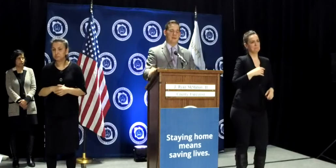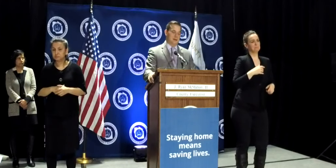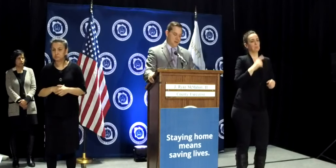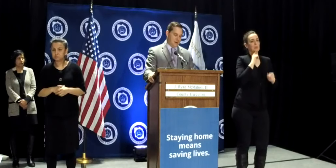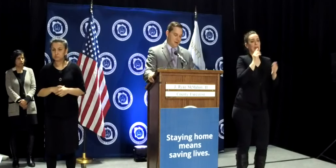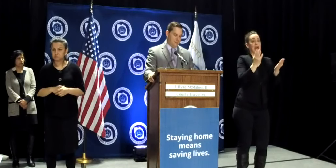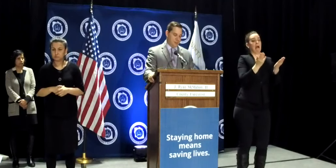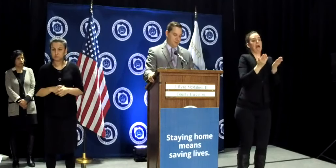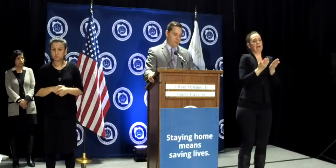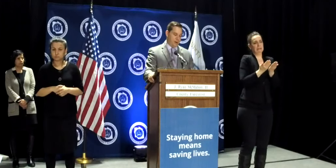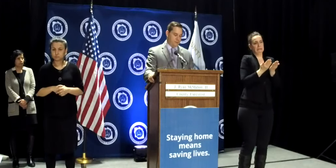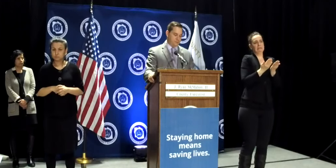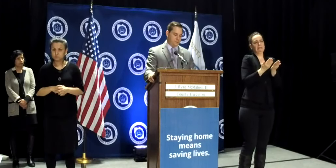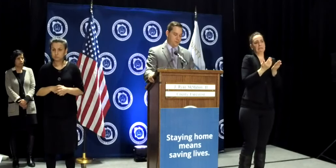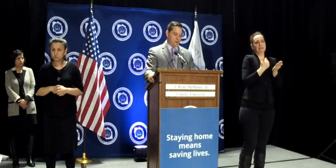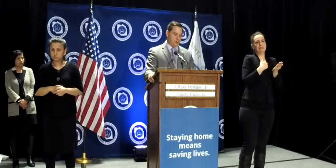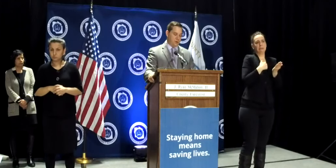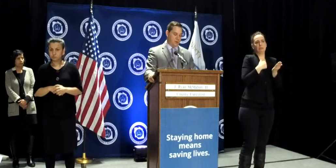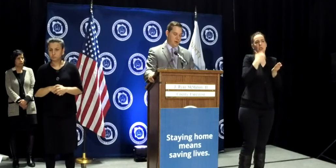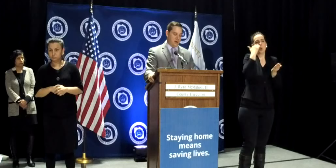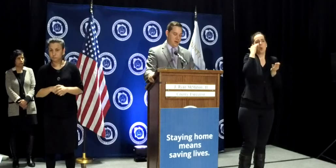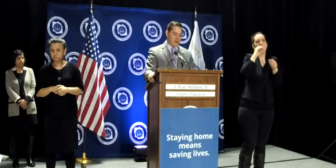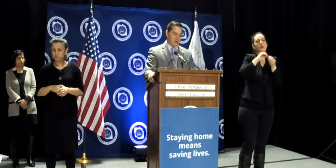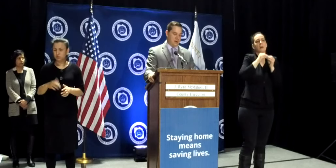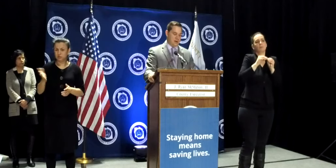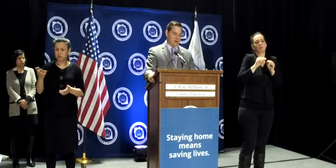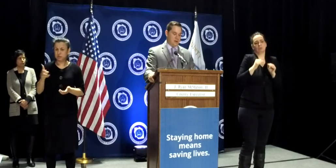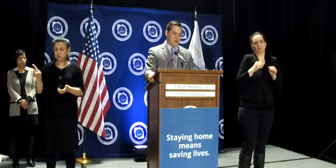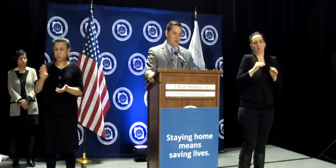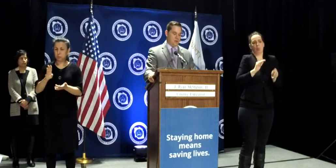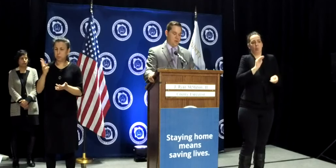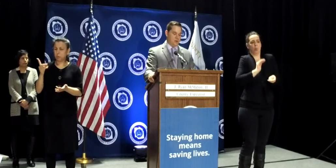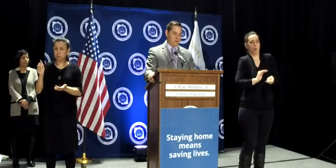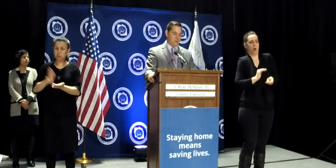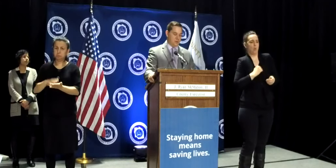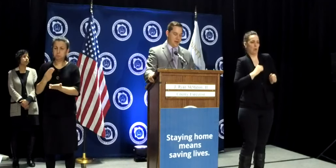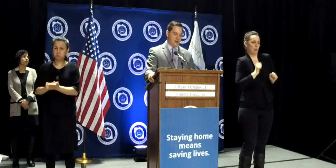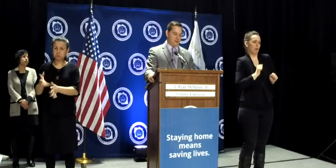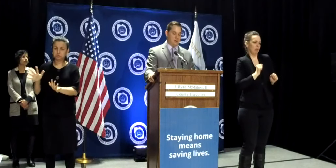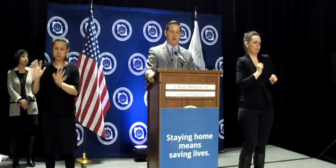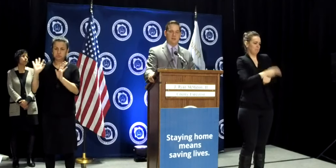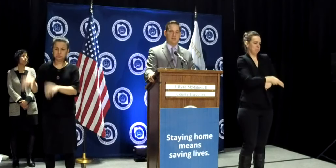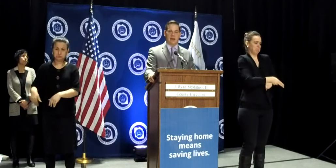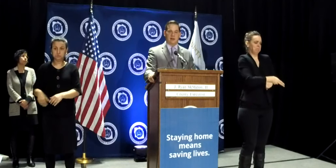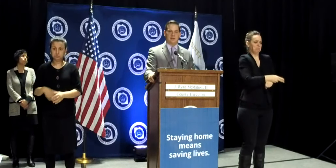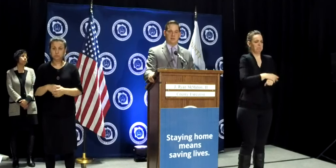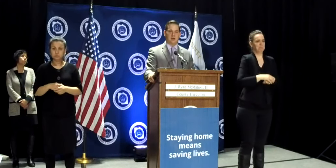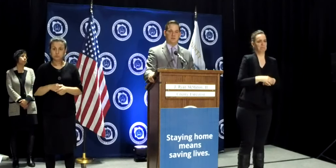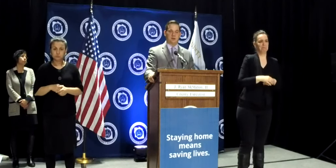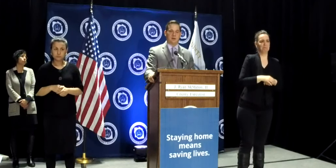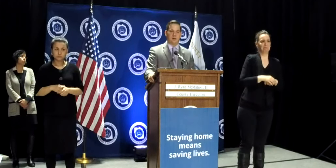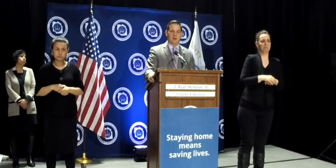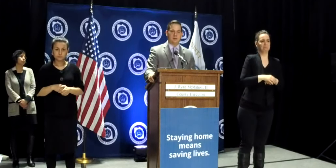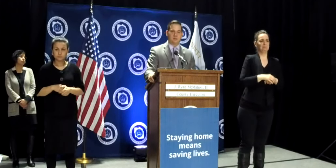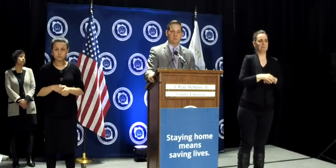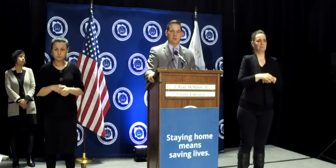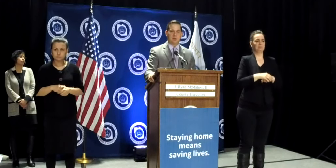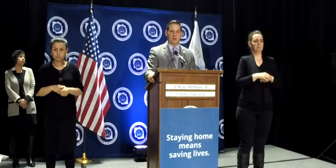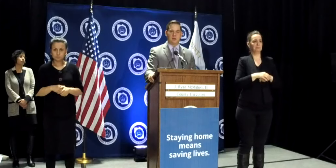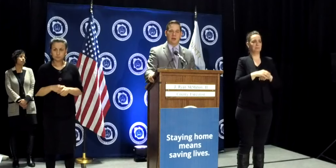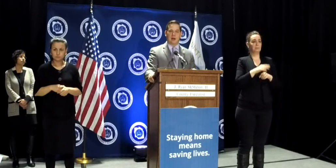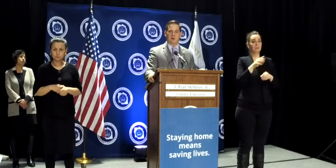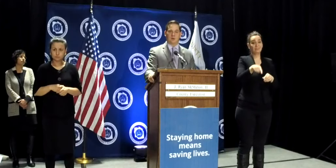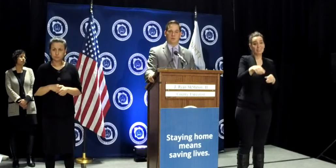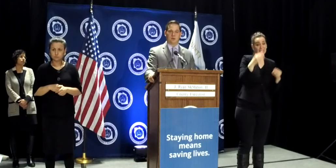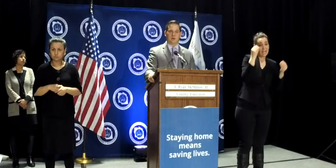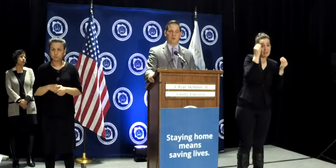that. But the only way none of this data is enough for